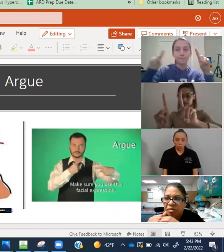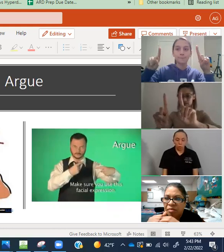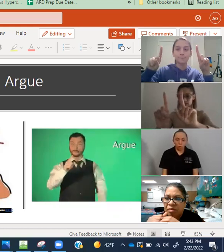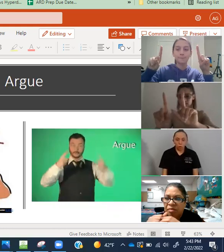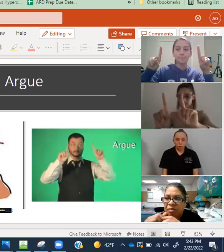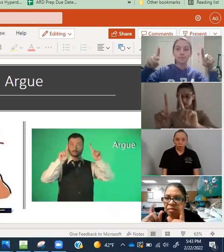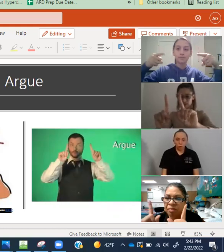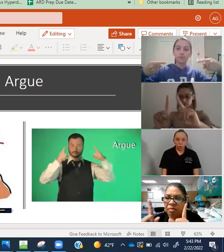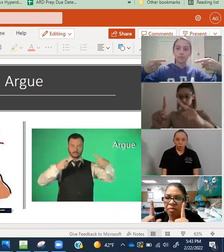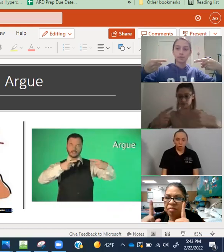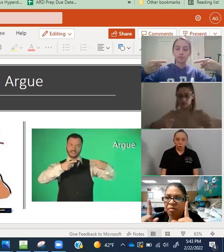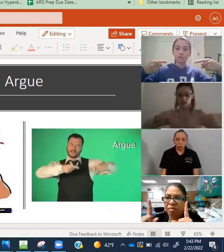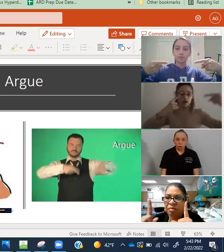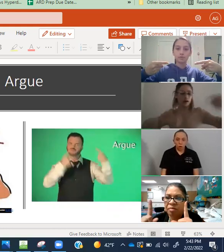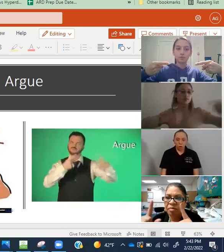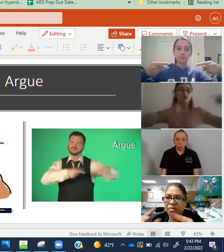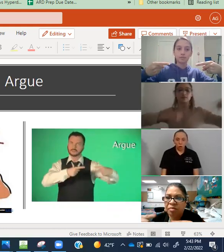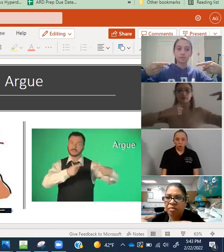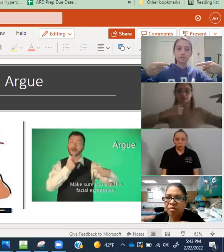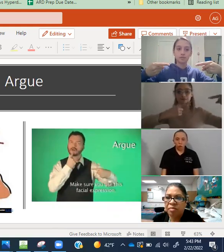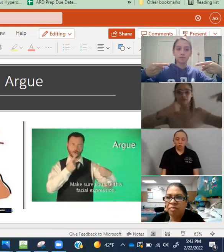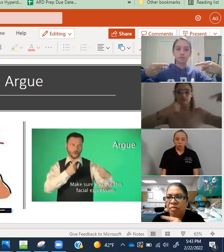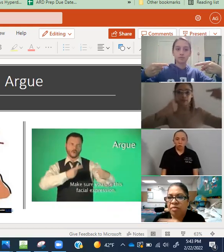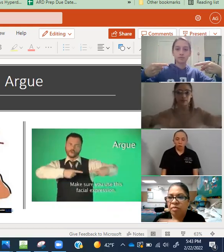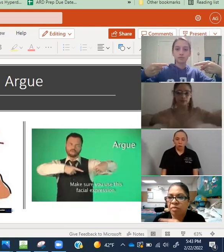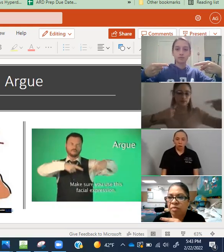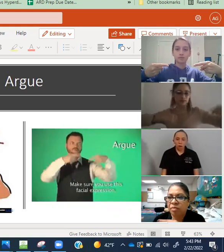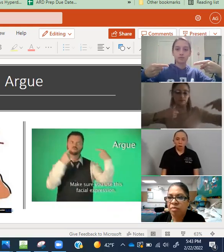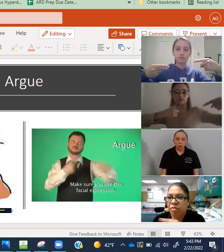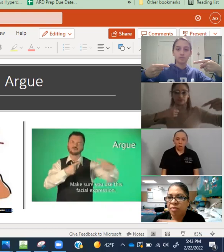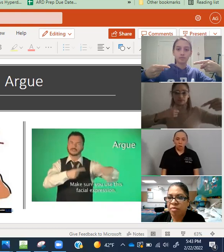So argue, you have pointer fingers,